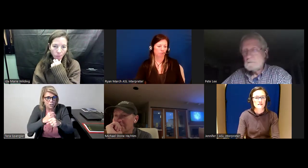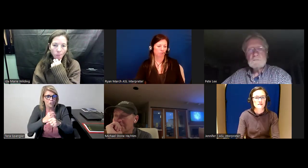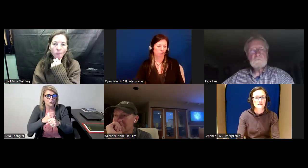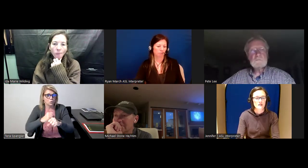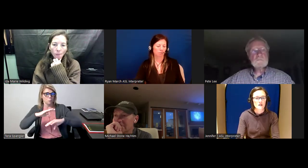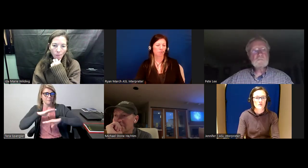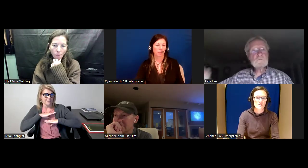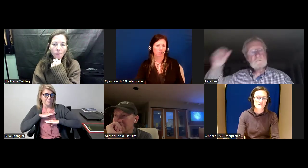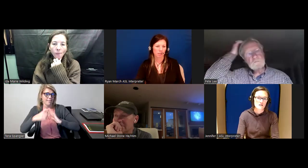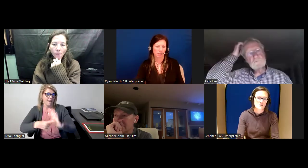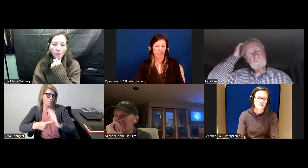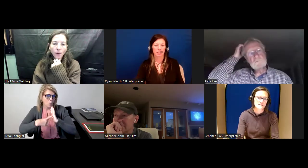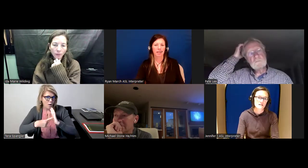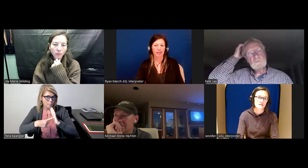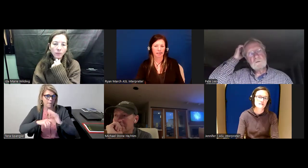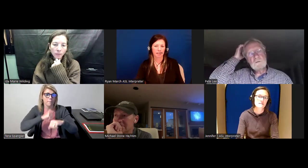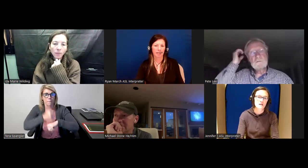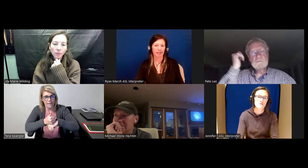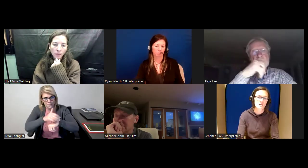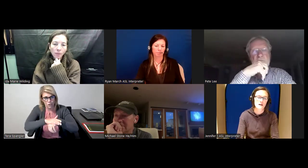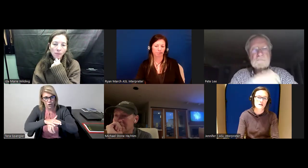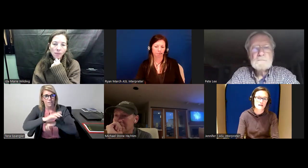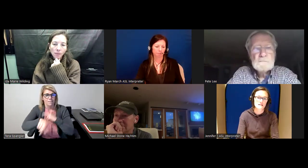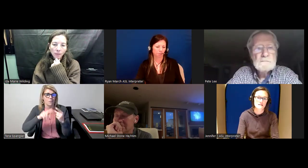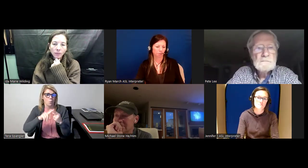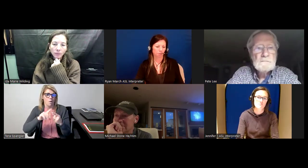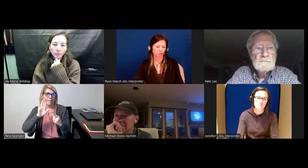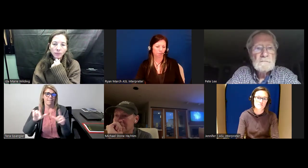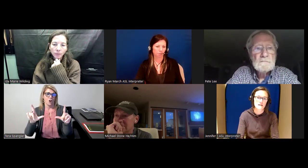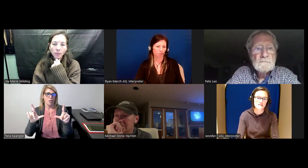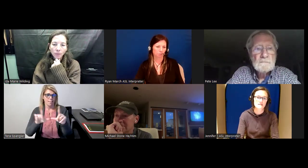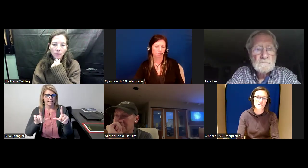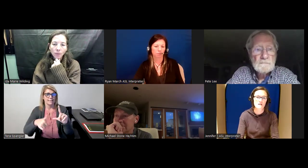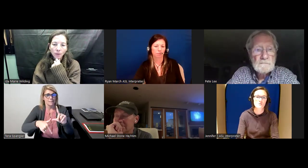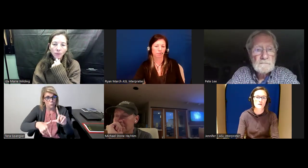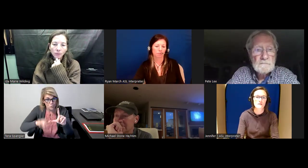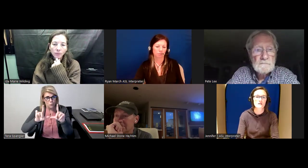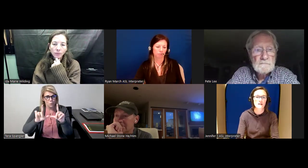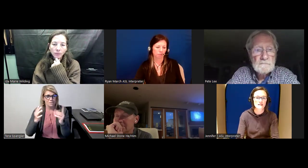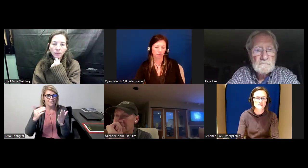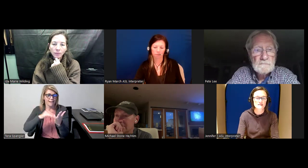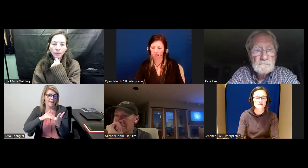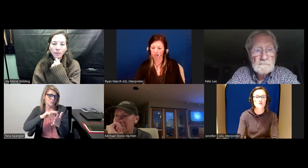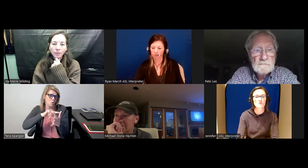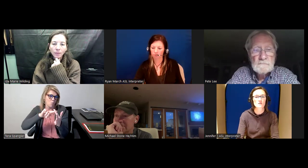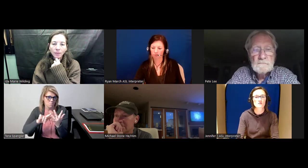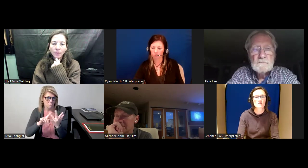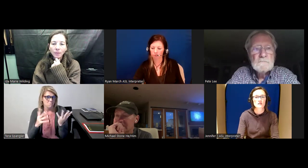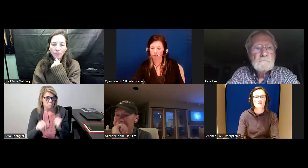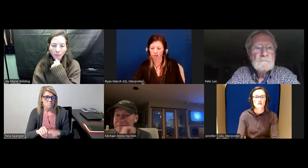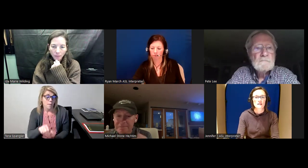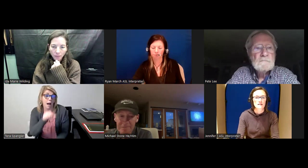having a specific number of years to meet a requirement based on when their license